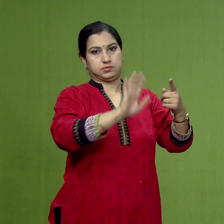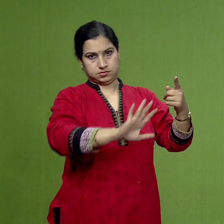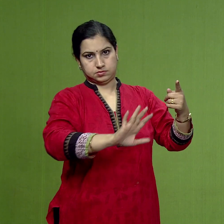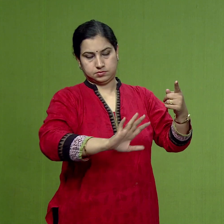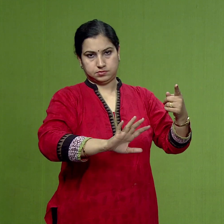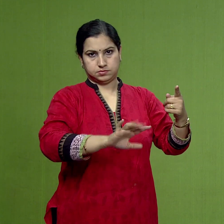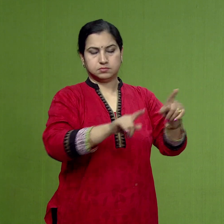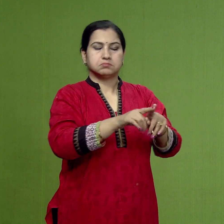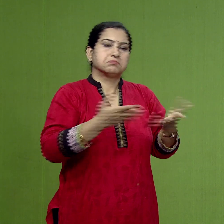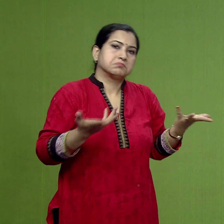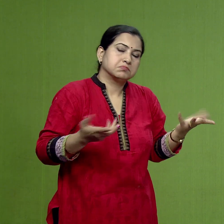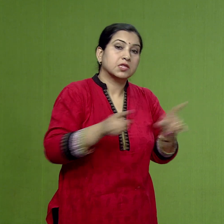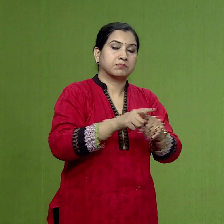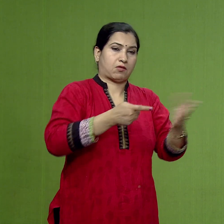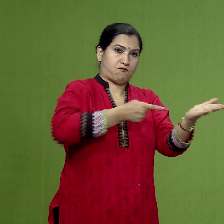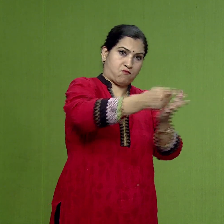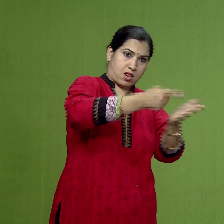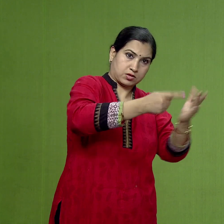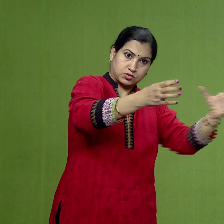that is village, city,